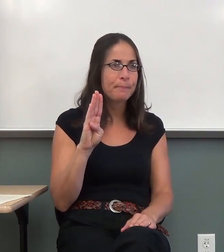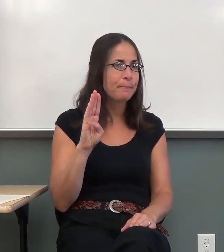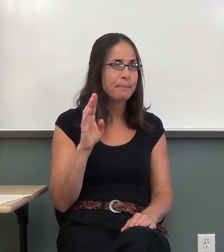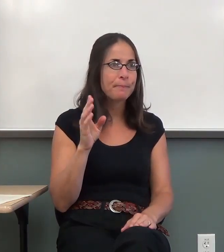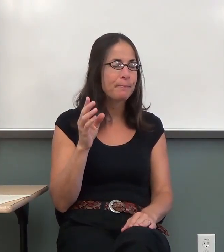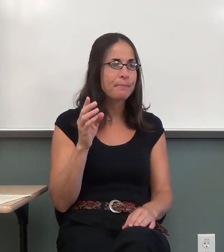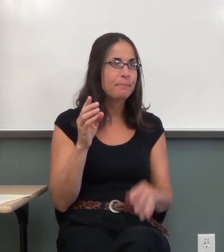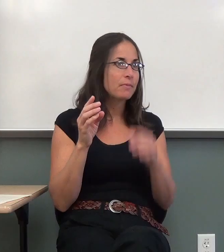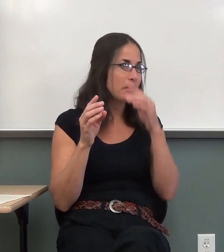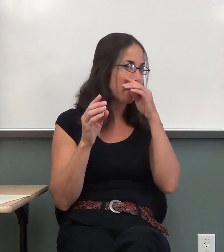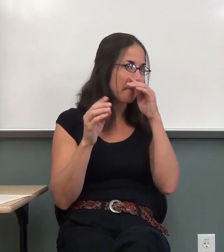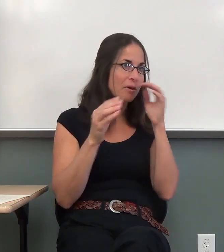free. Free.